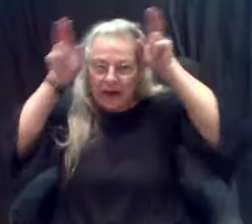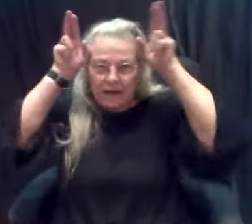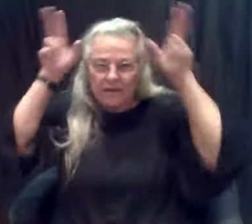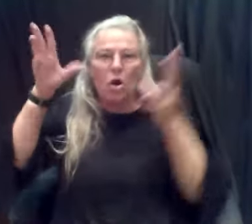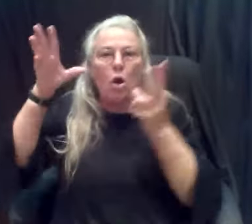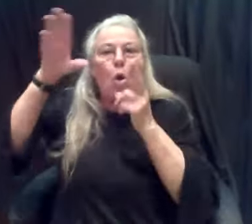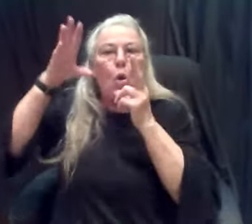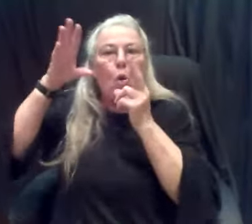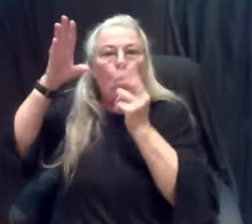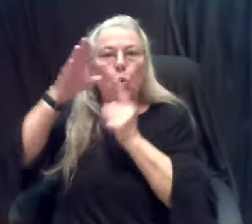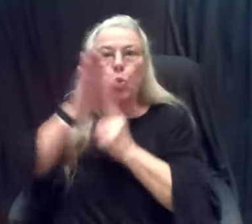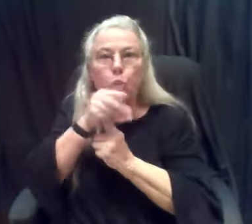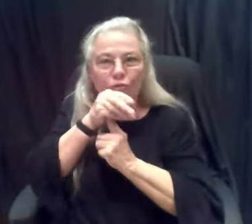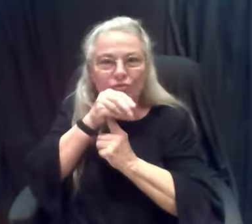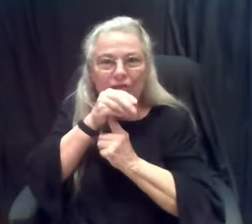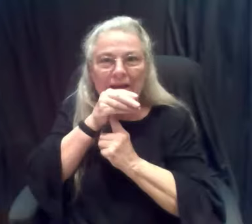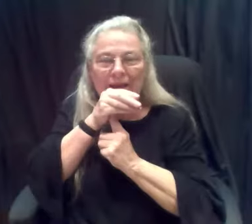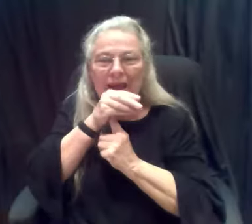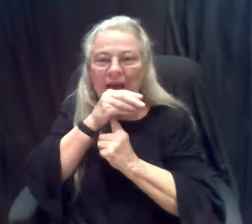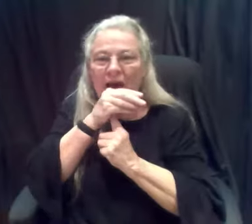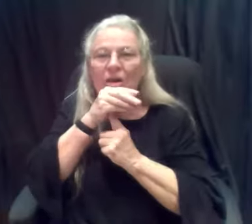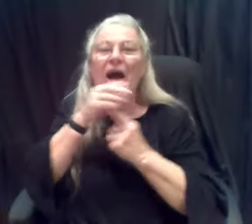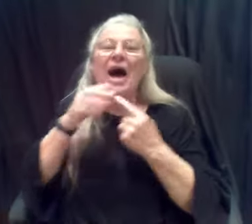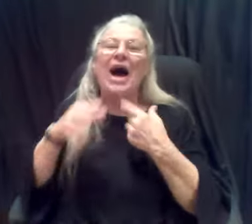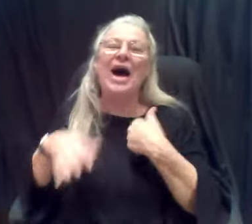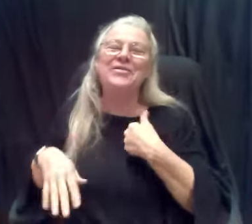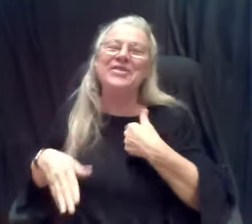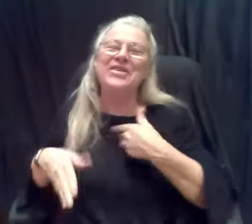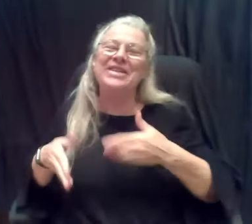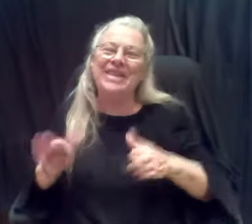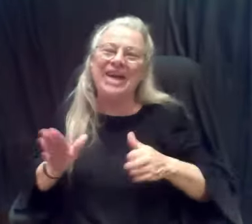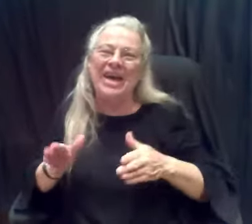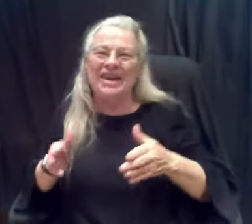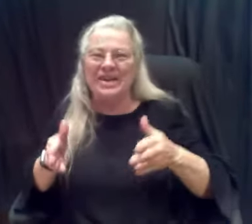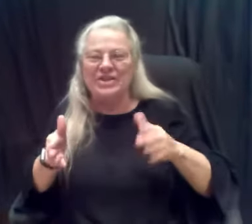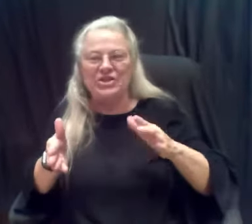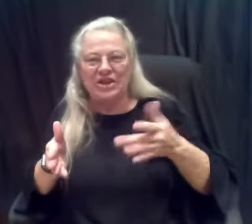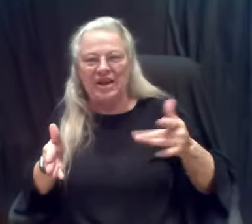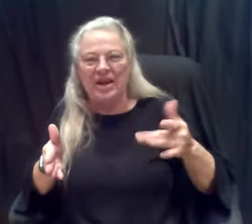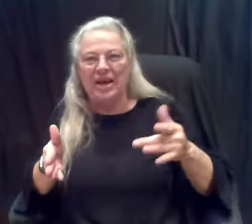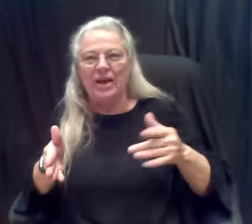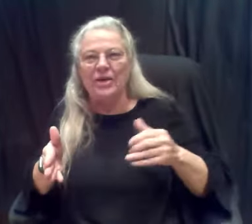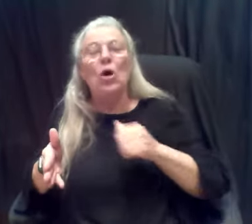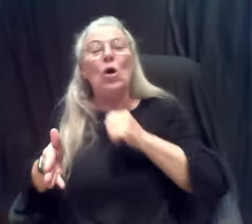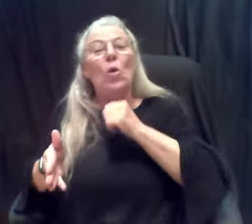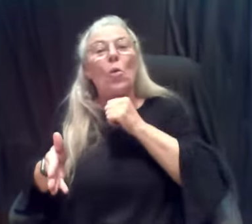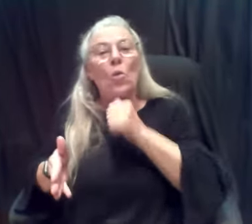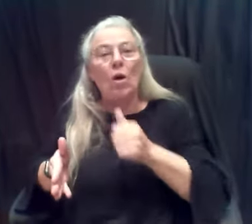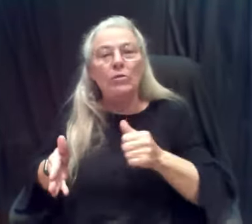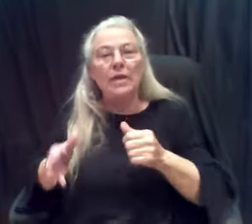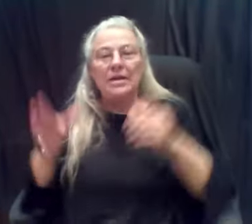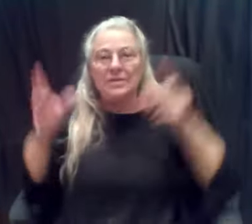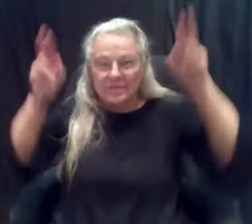Satan fit out, I'm going to let it shine. Won't let